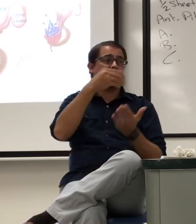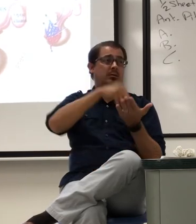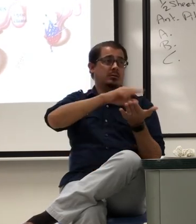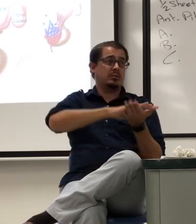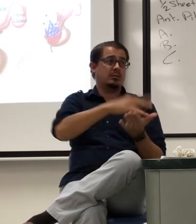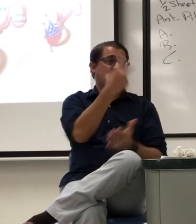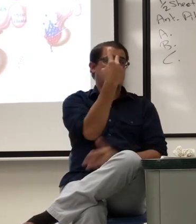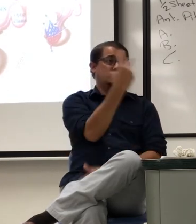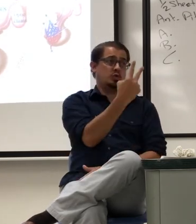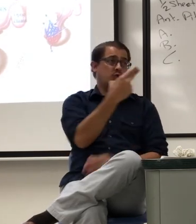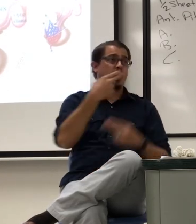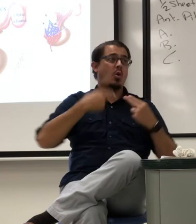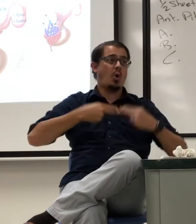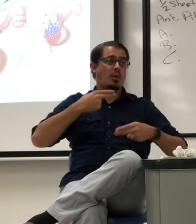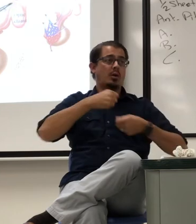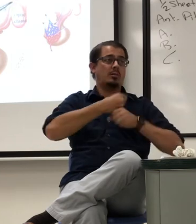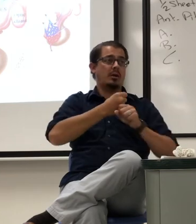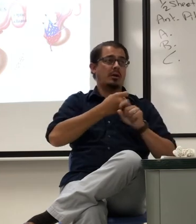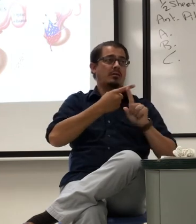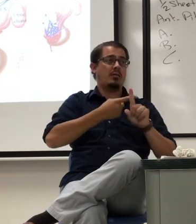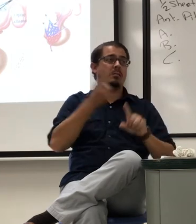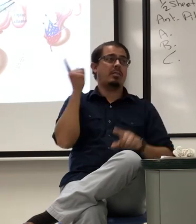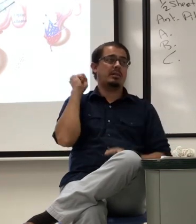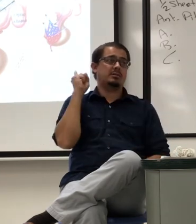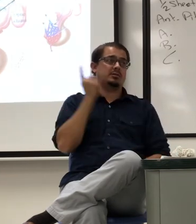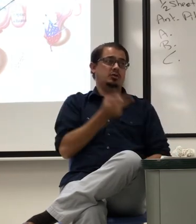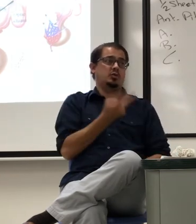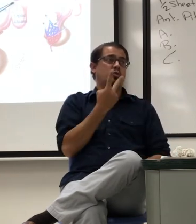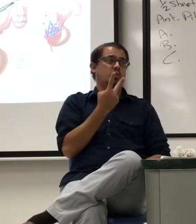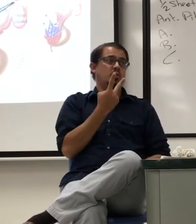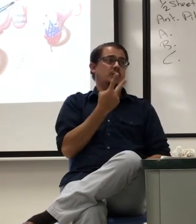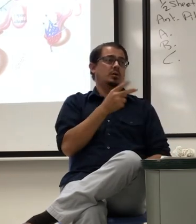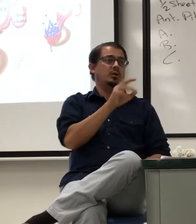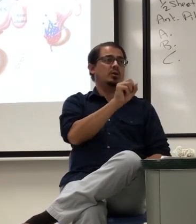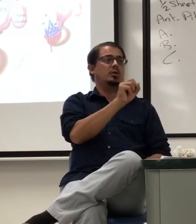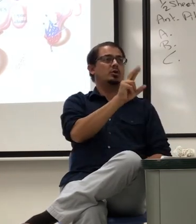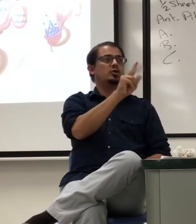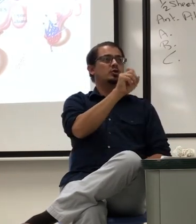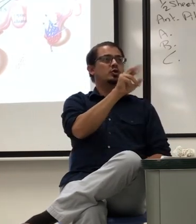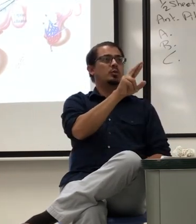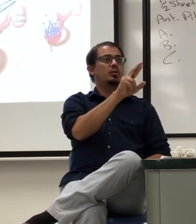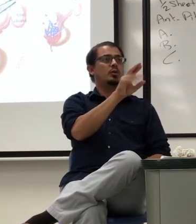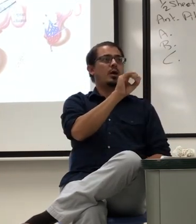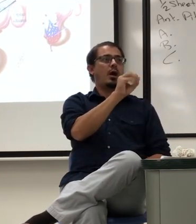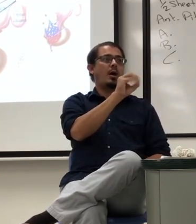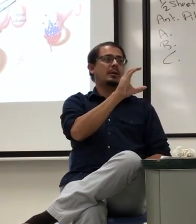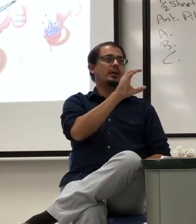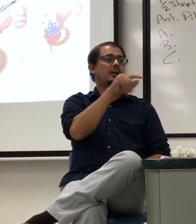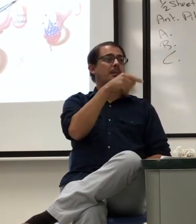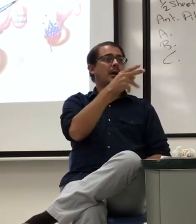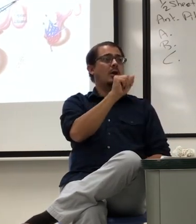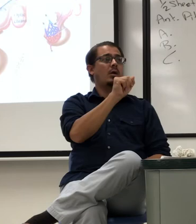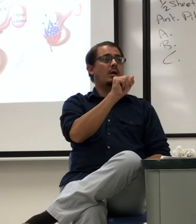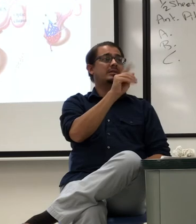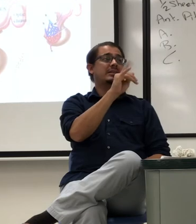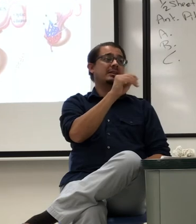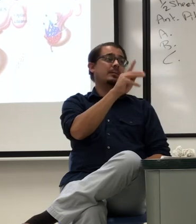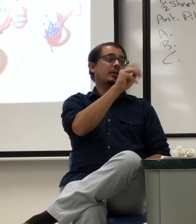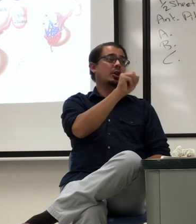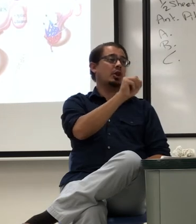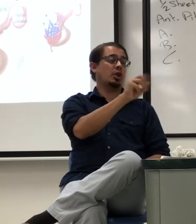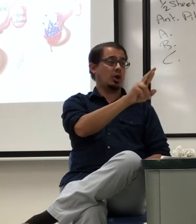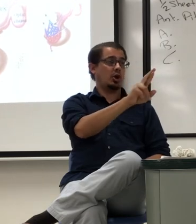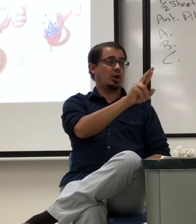hormones that are synthesized by these two nuclei, supraoptic, paraventricular. That would be the ADH and